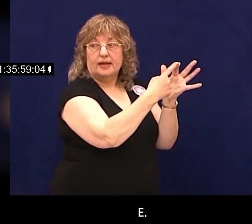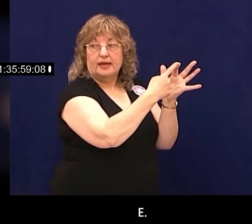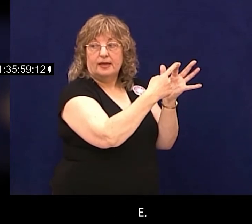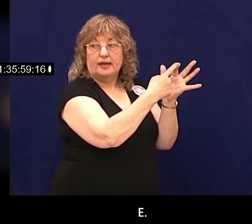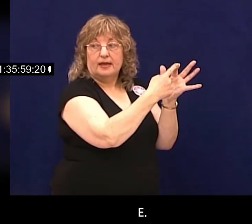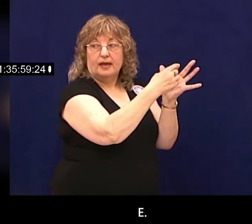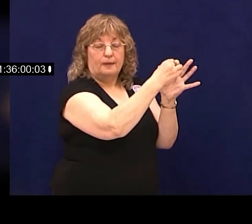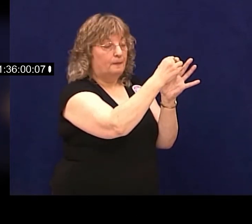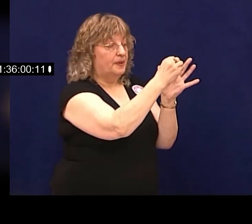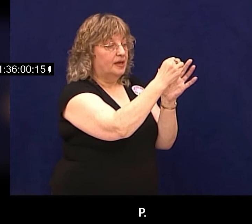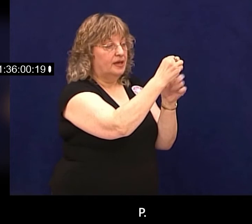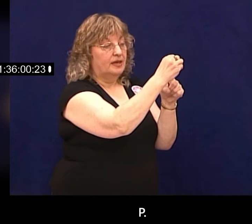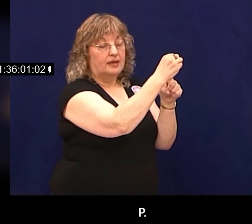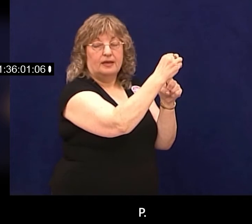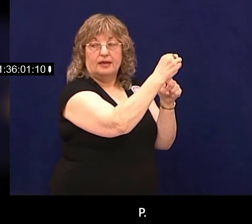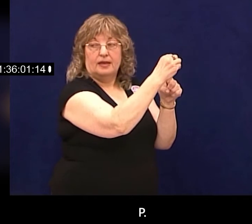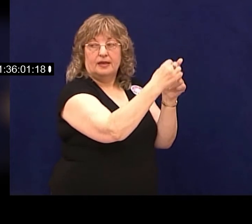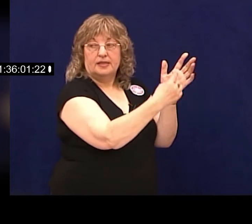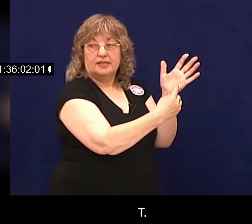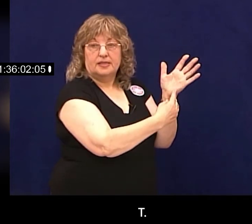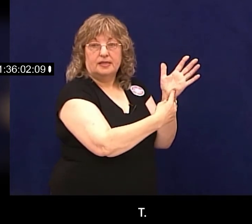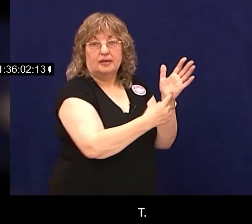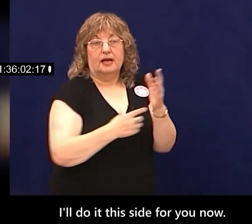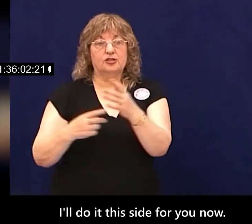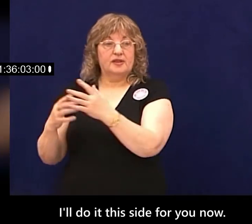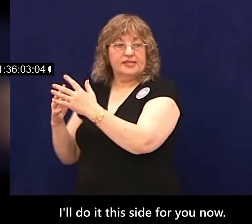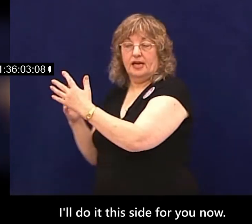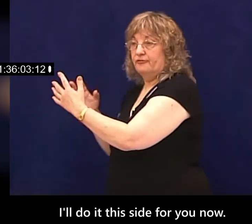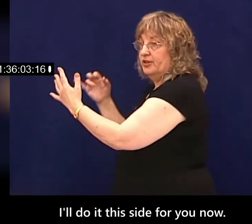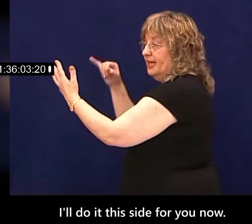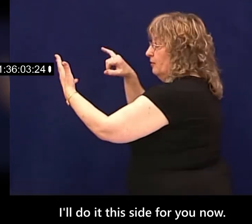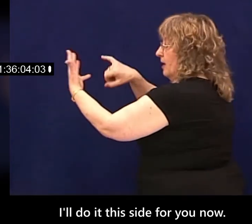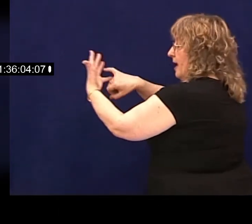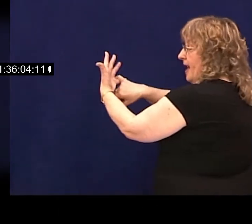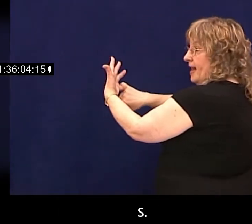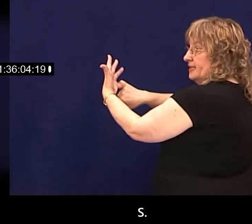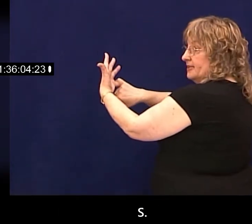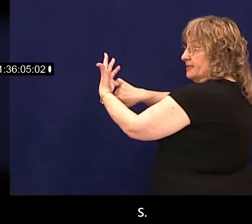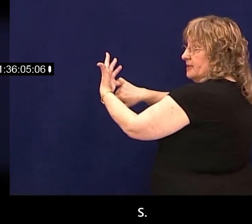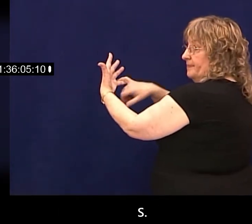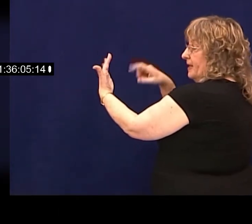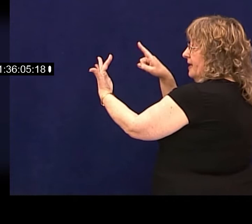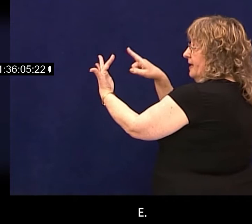E, P, T. I'll do it this side for you now. S,